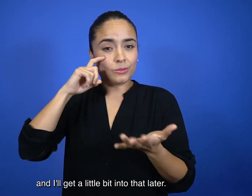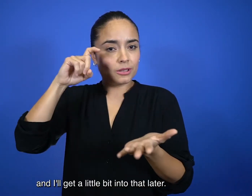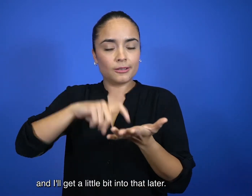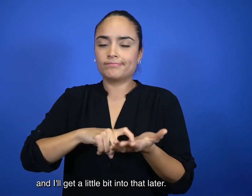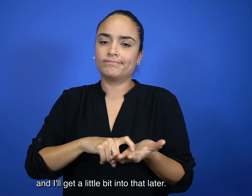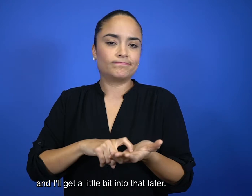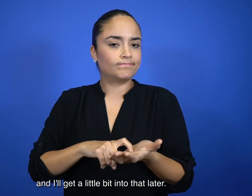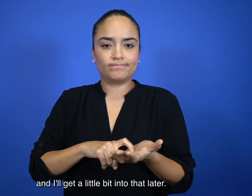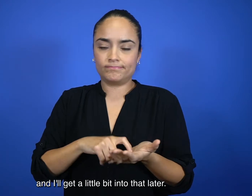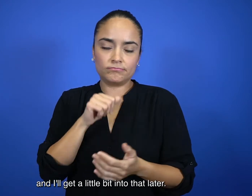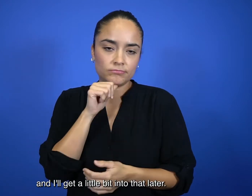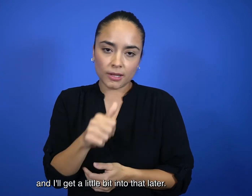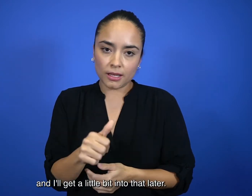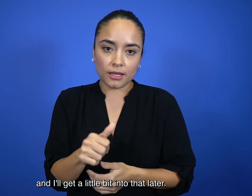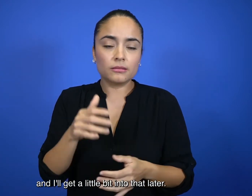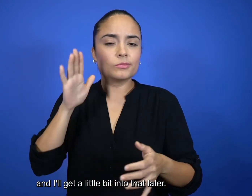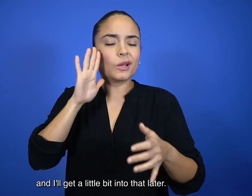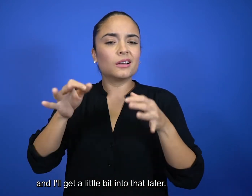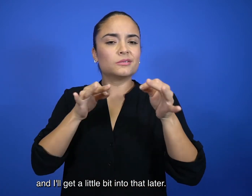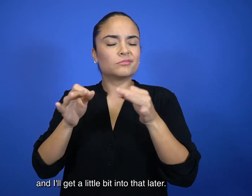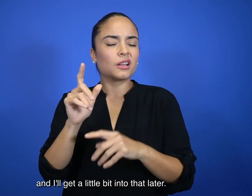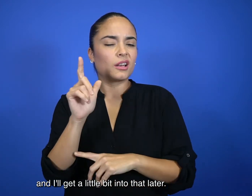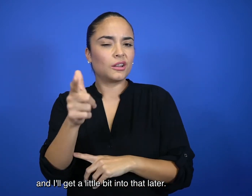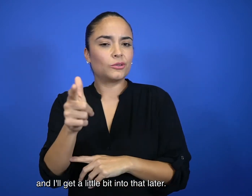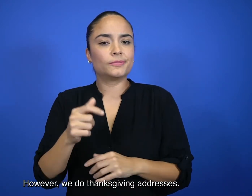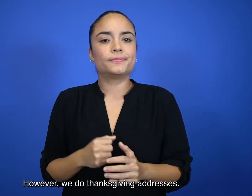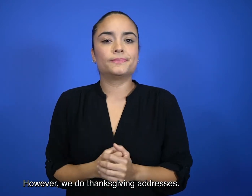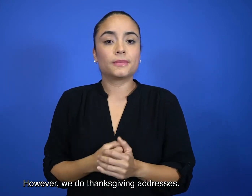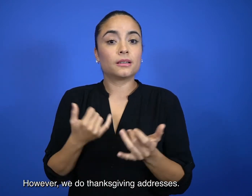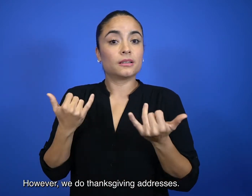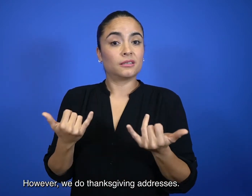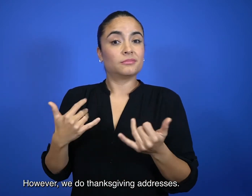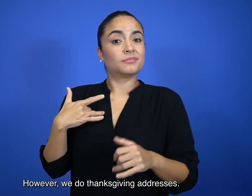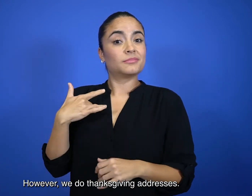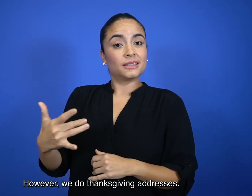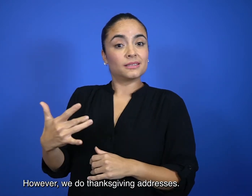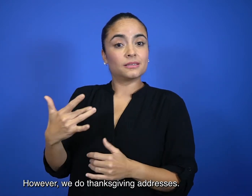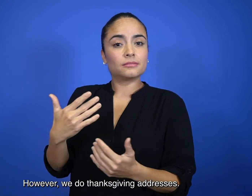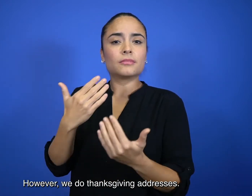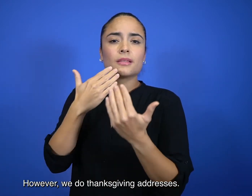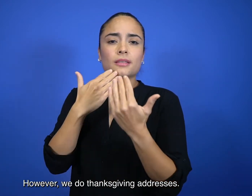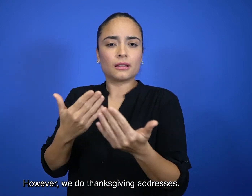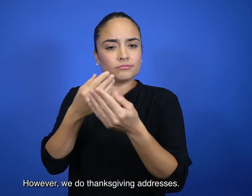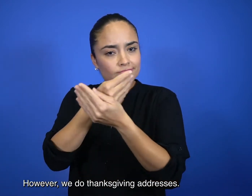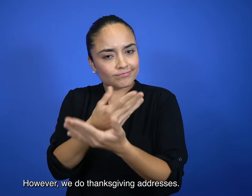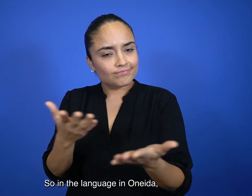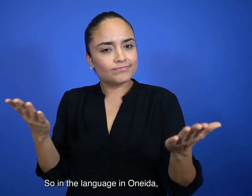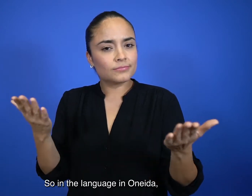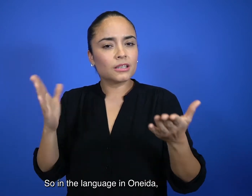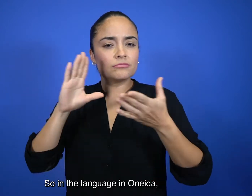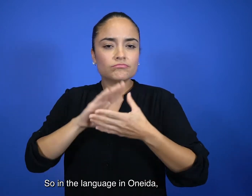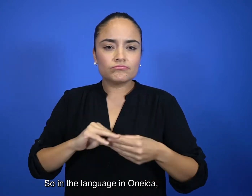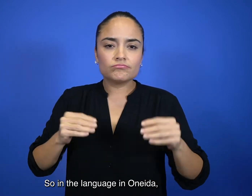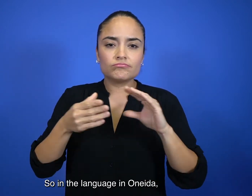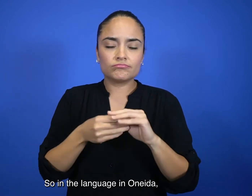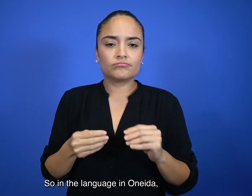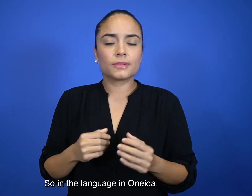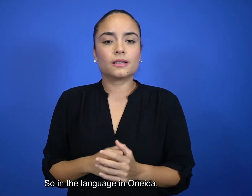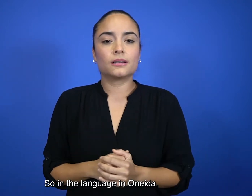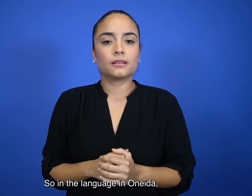get a little bit into that later. However, we do Thanksgiving addresses. So in the language